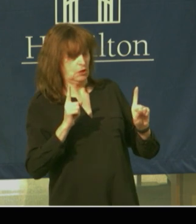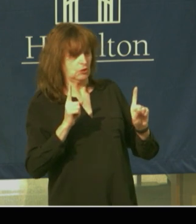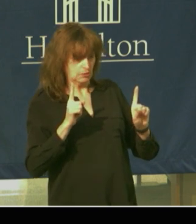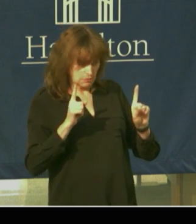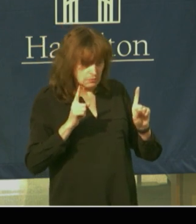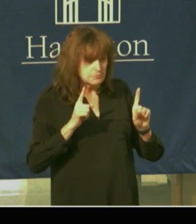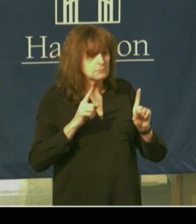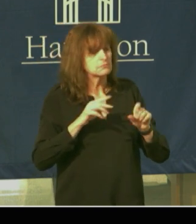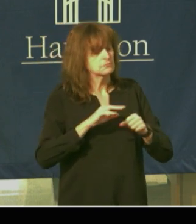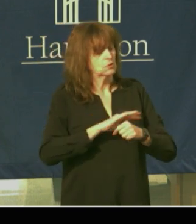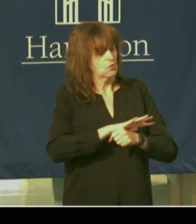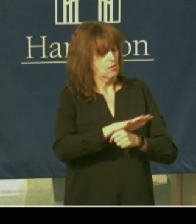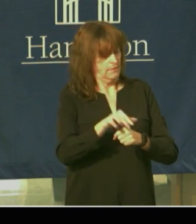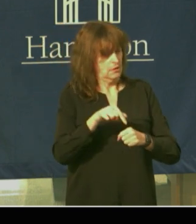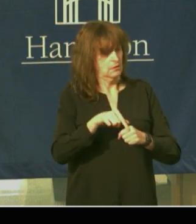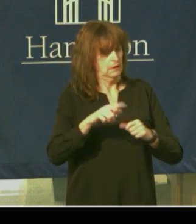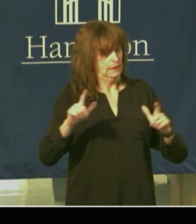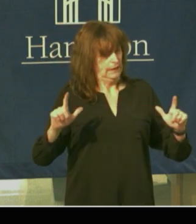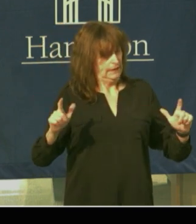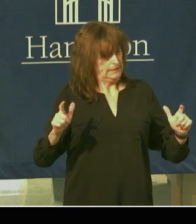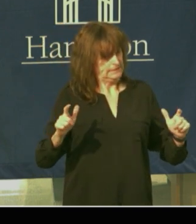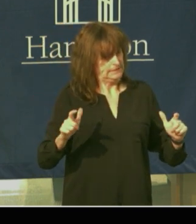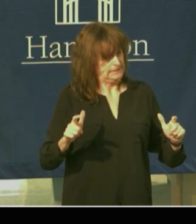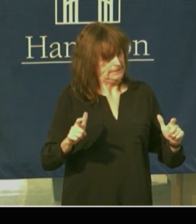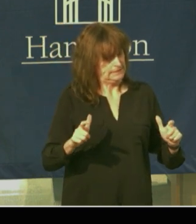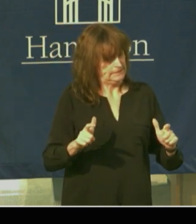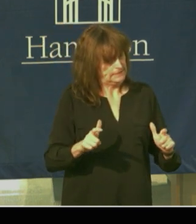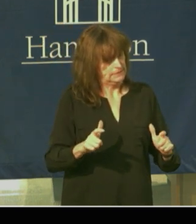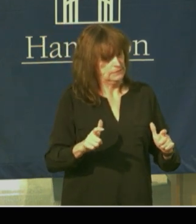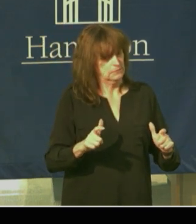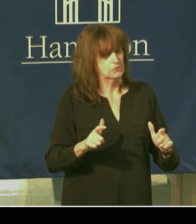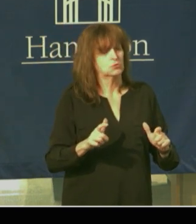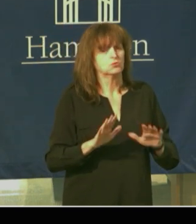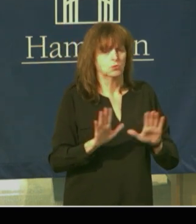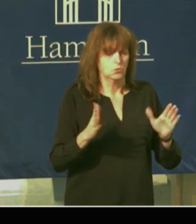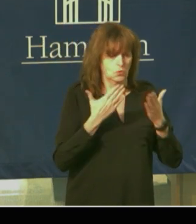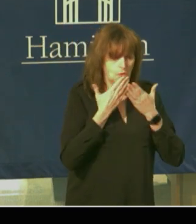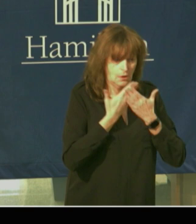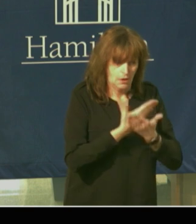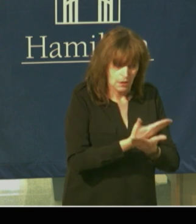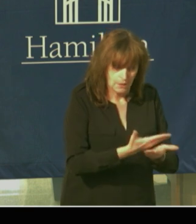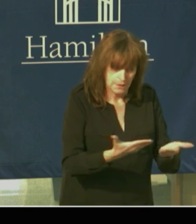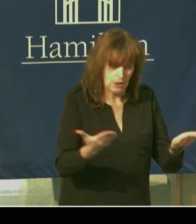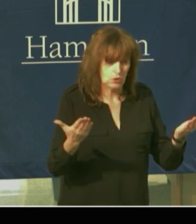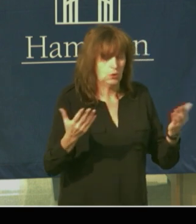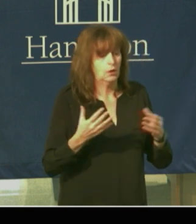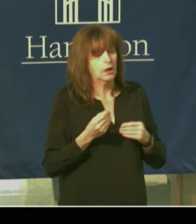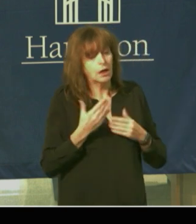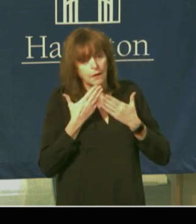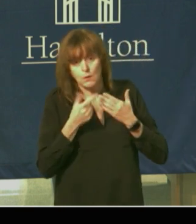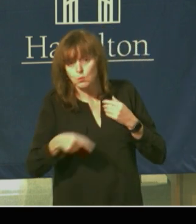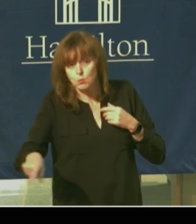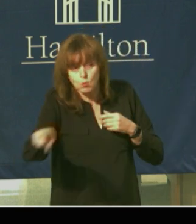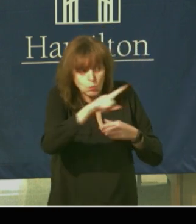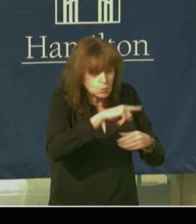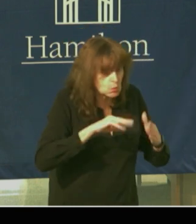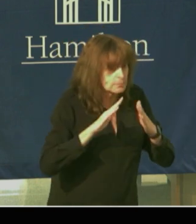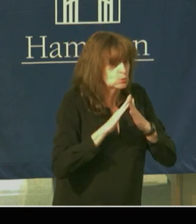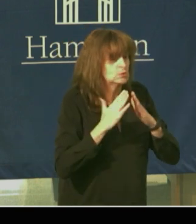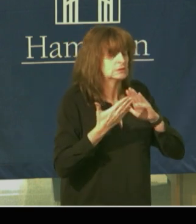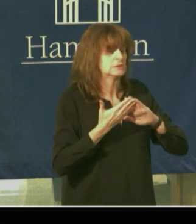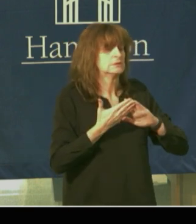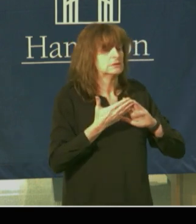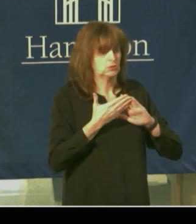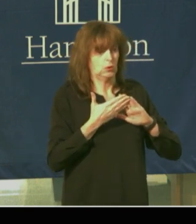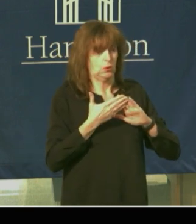So I just want to say thank you to them and thank you to the community, and I really look forward to and hope that we can answer some of the questions that the community at large